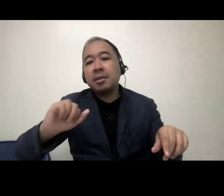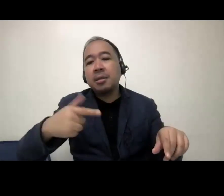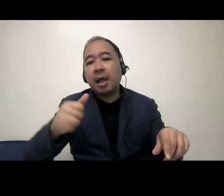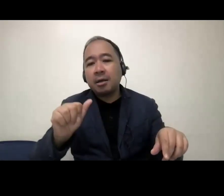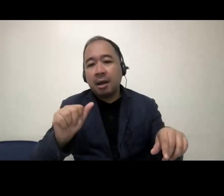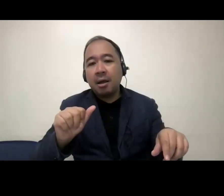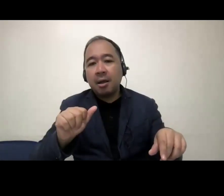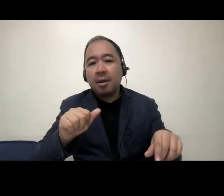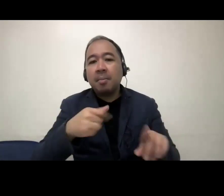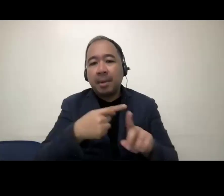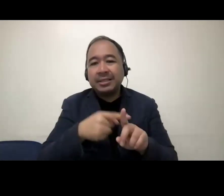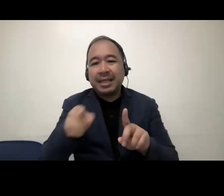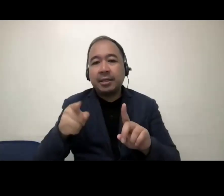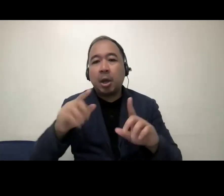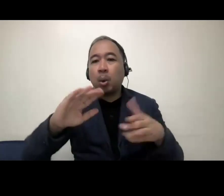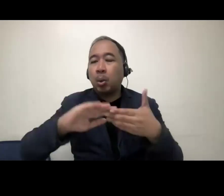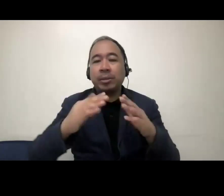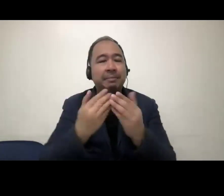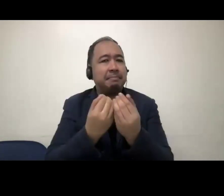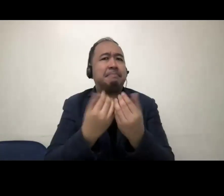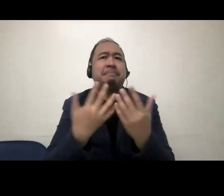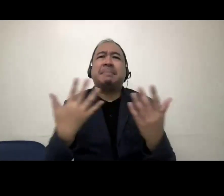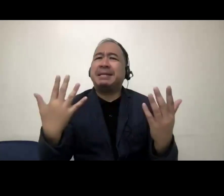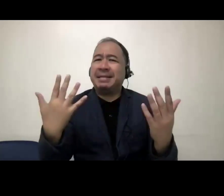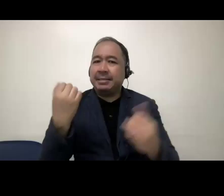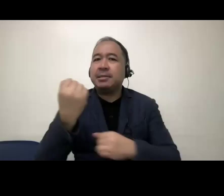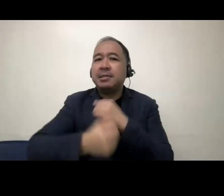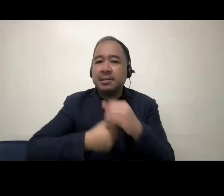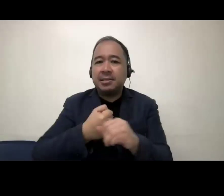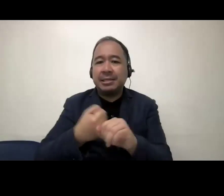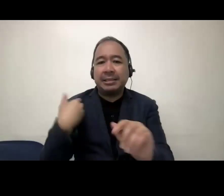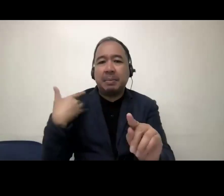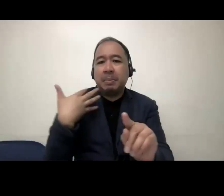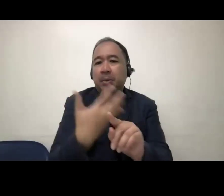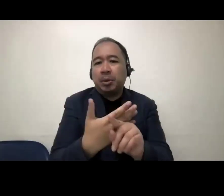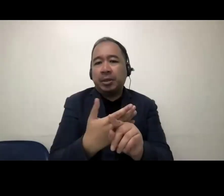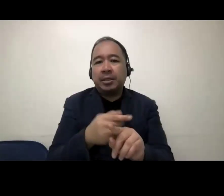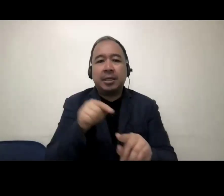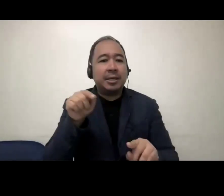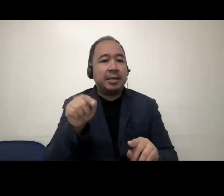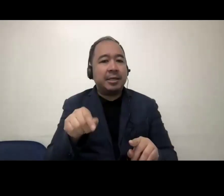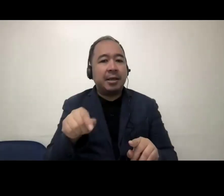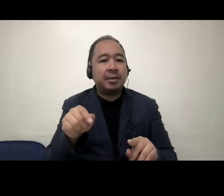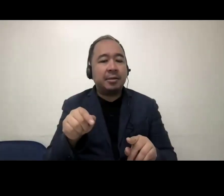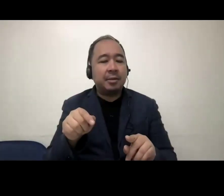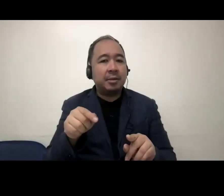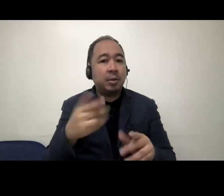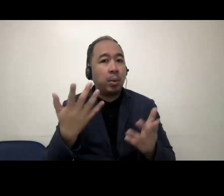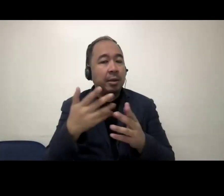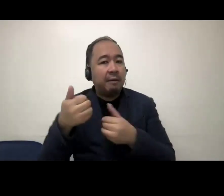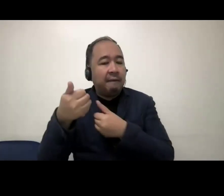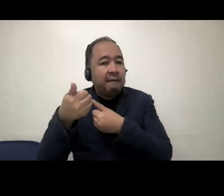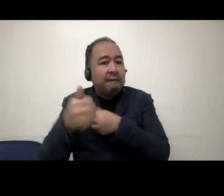this space, the community's main claim is that is governed under the 6th schedule of the Indian Constitution. And by